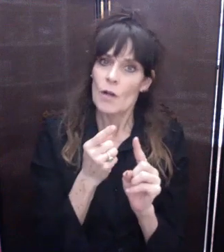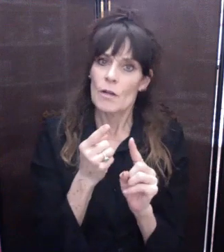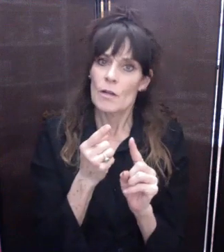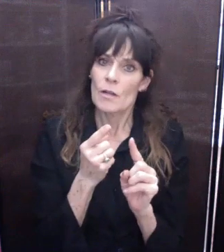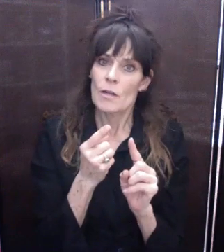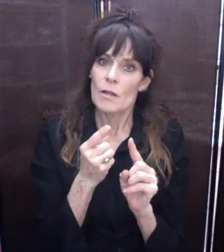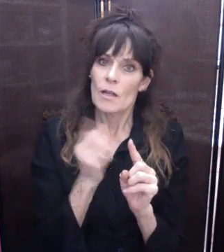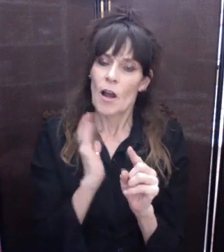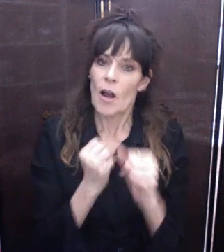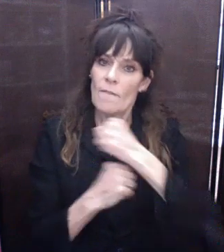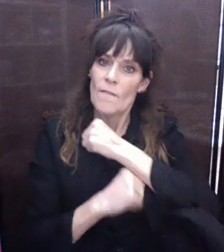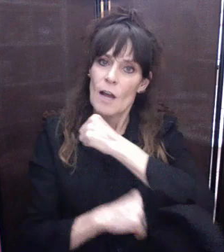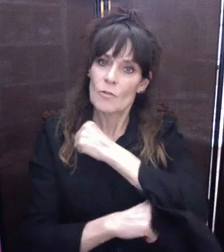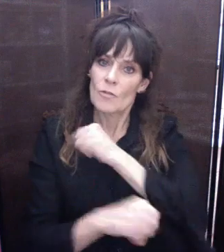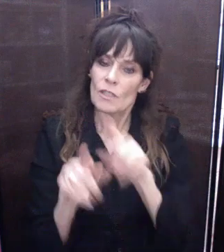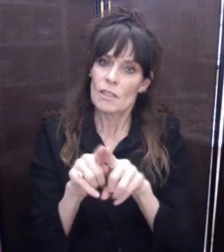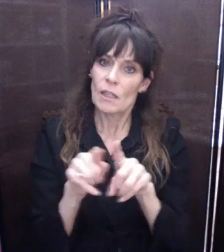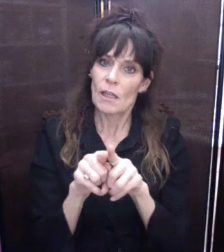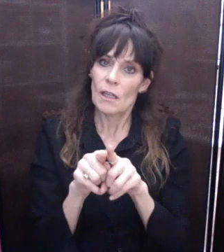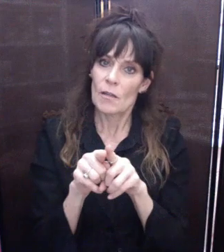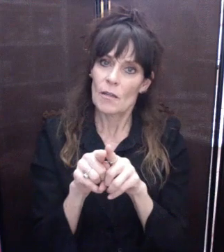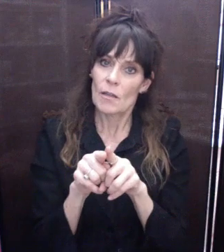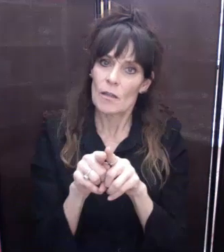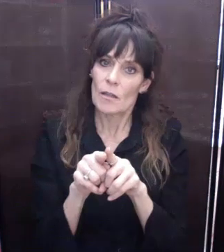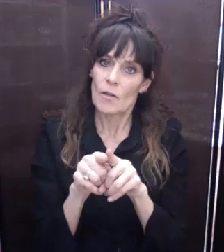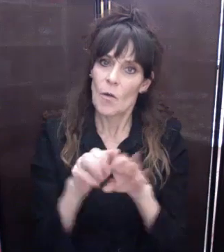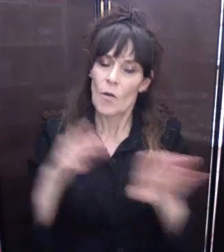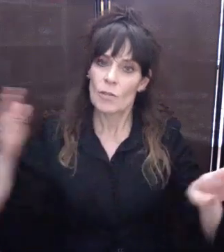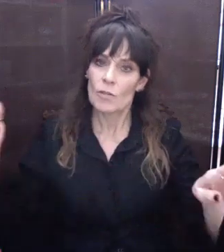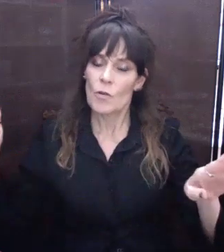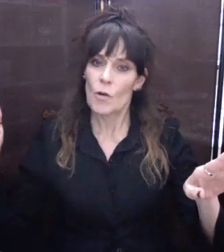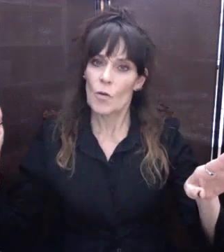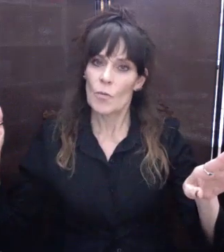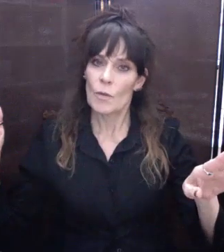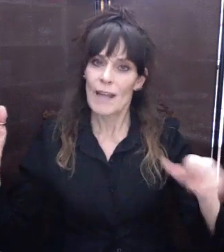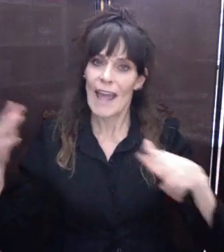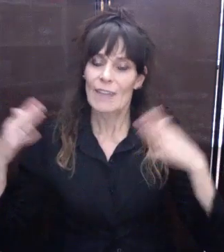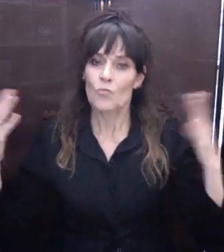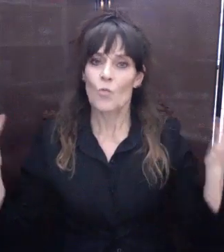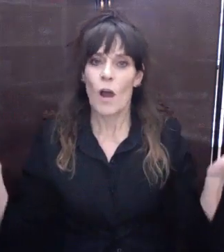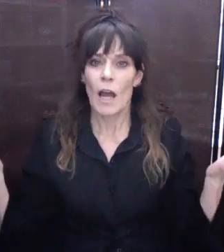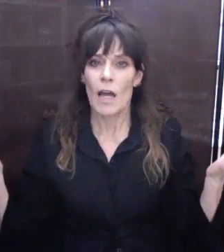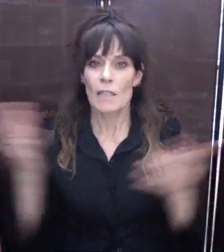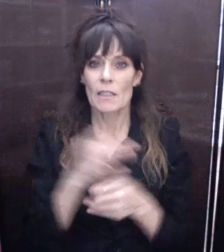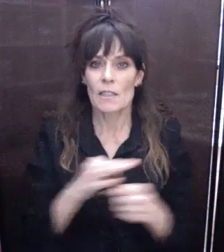did this as well, and that is to hold the door open as widely to the spiritual aspects of our